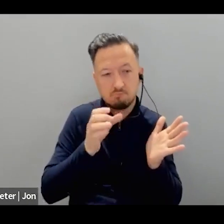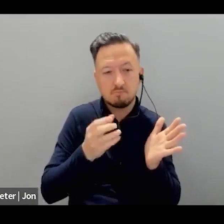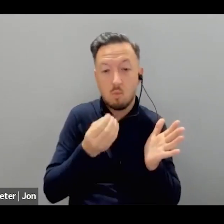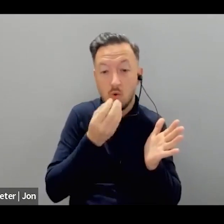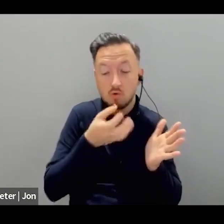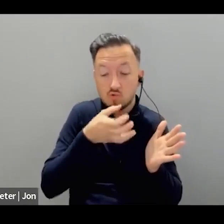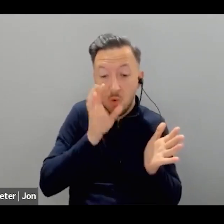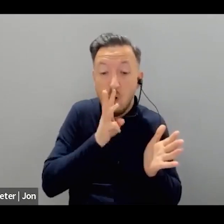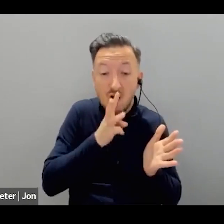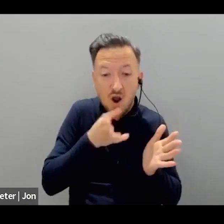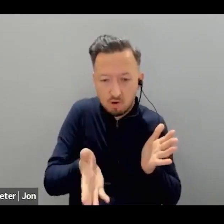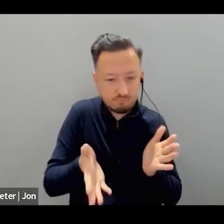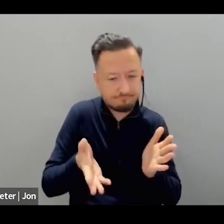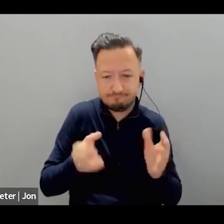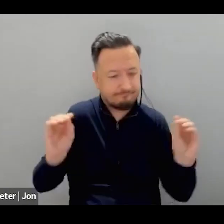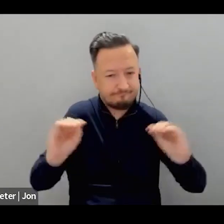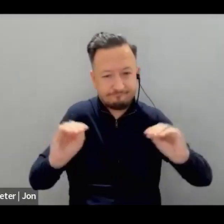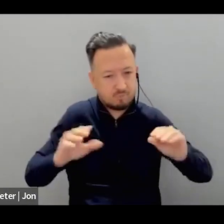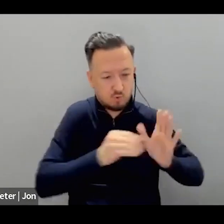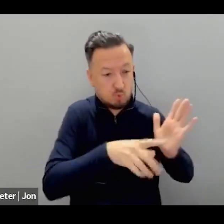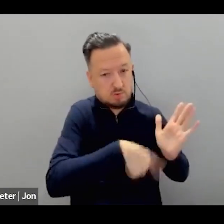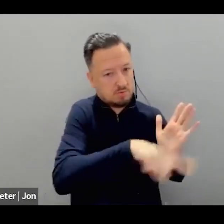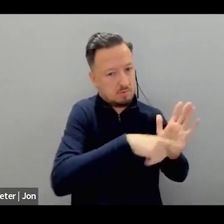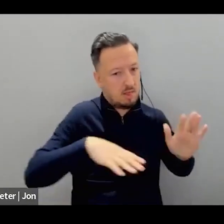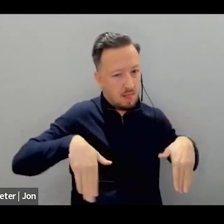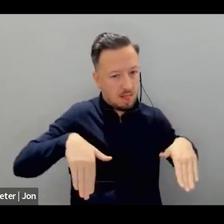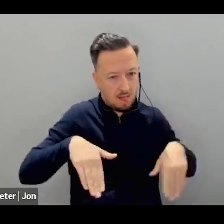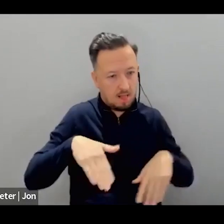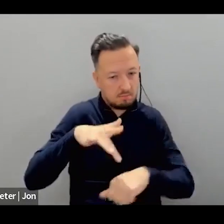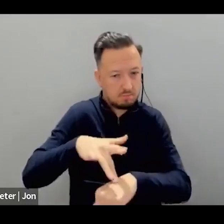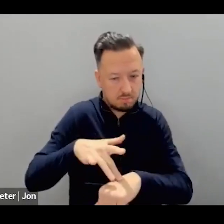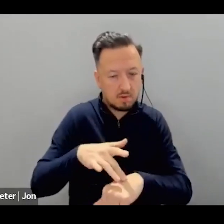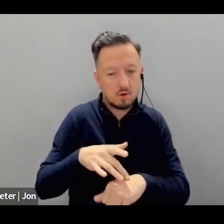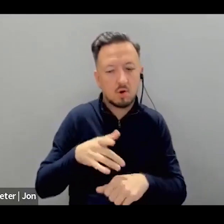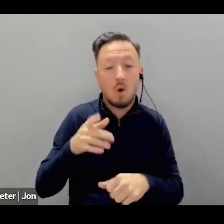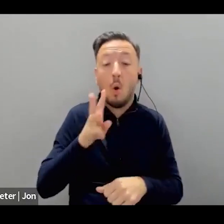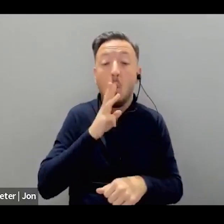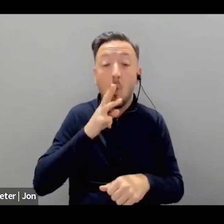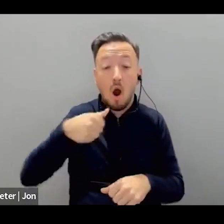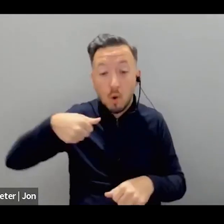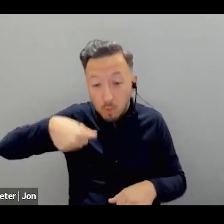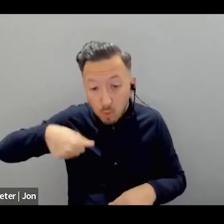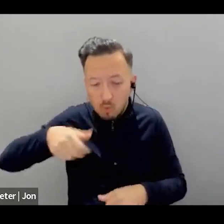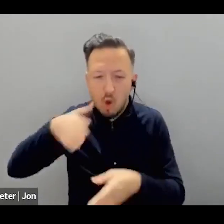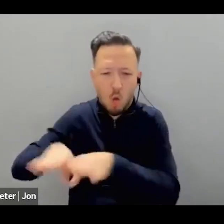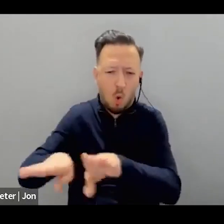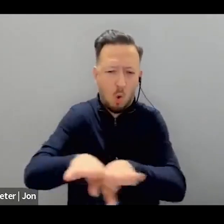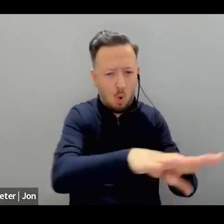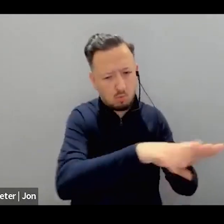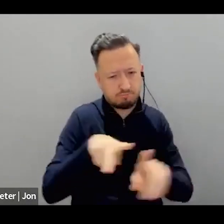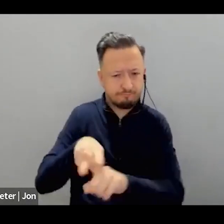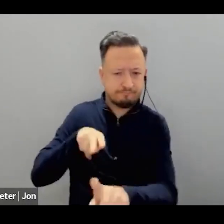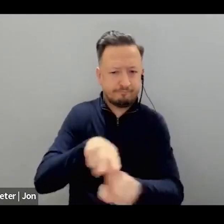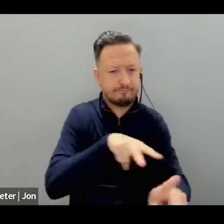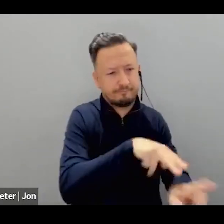these schools or child care facilities. Schools will keep water fountains closed off and unplugged, and EPA